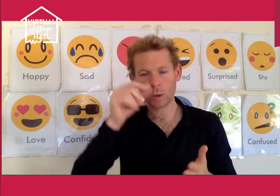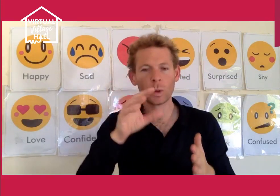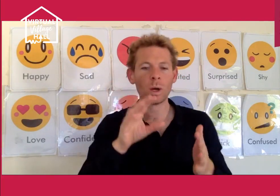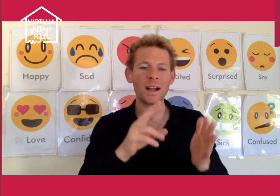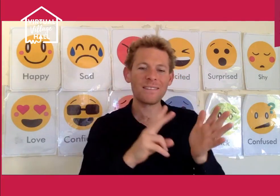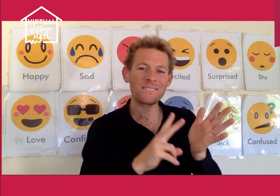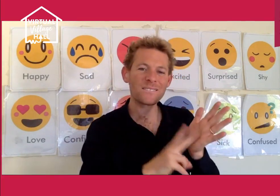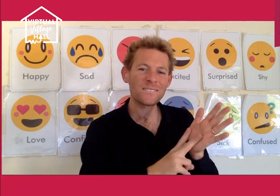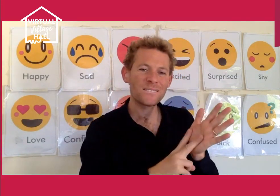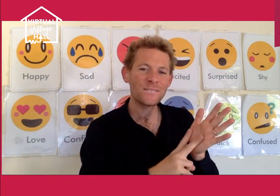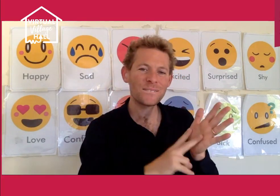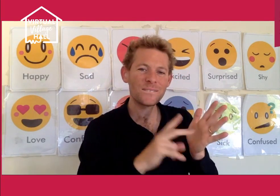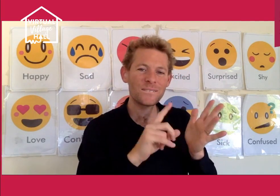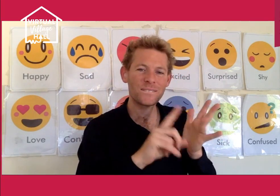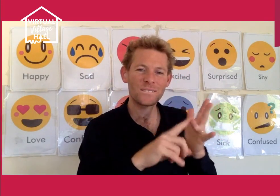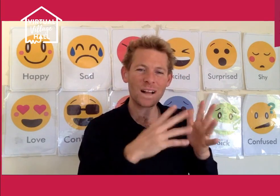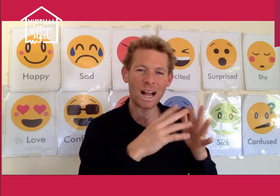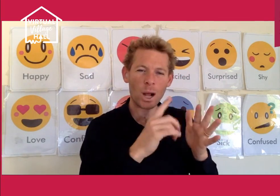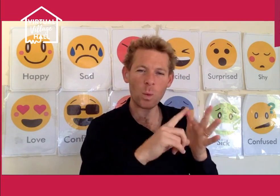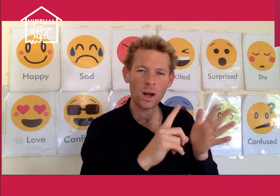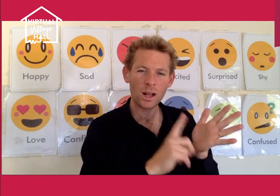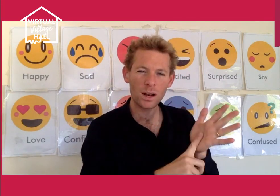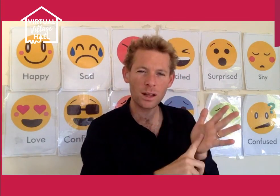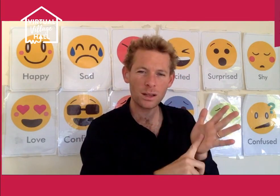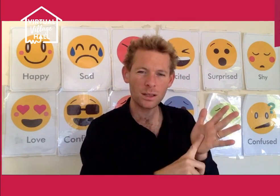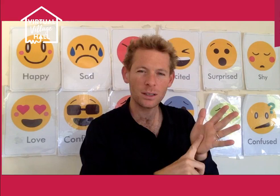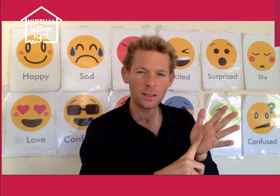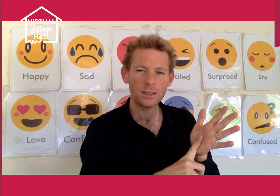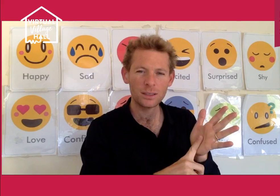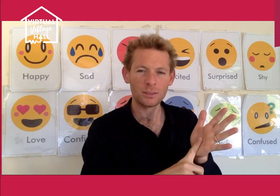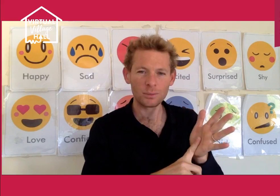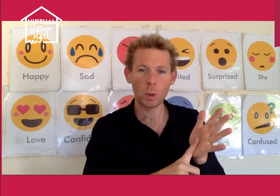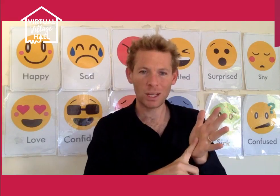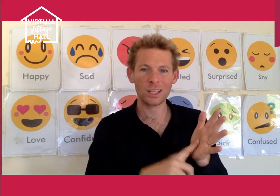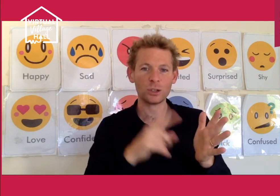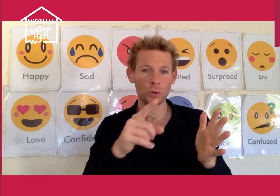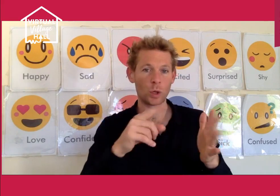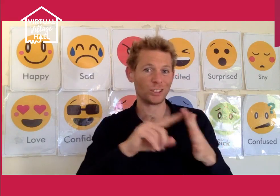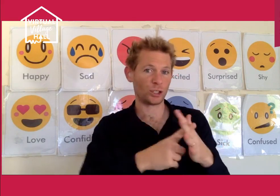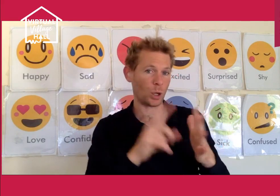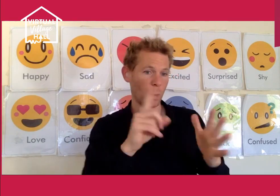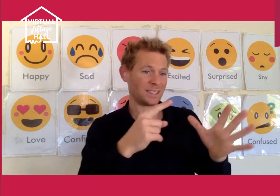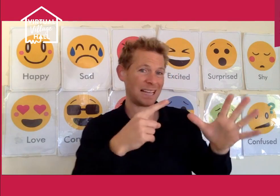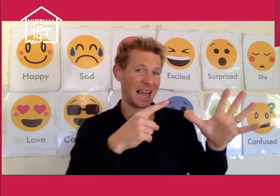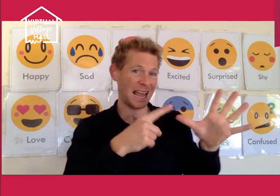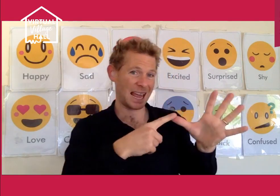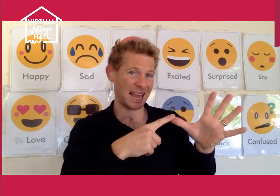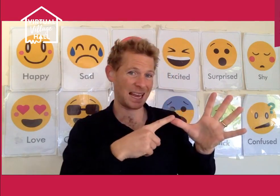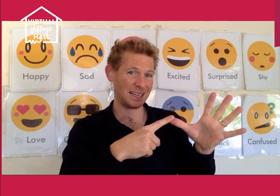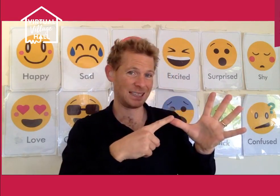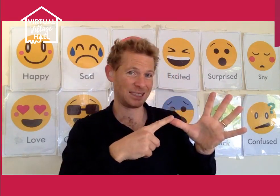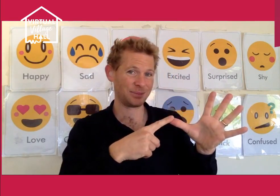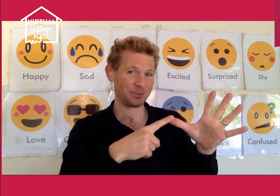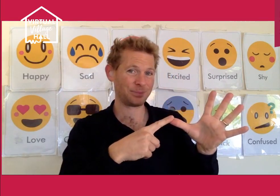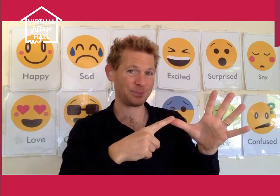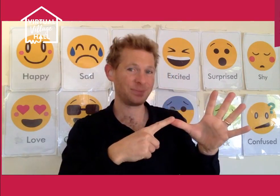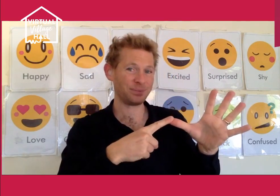sure some of you already know the vowels in the British Sign Language alphabet. So the vowels start in your thumb with